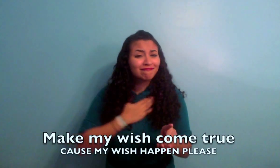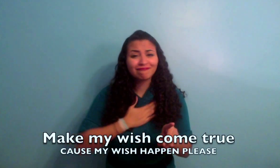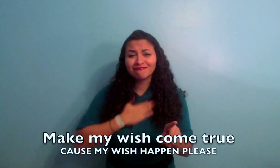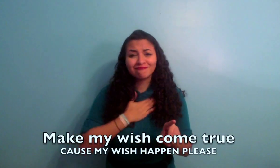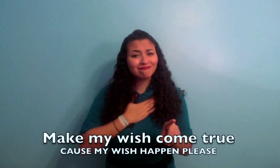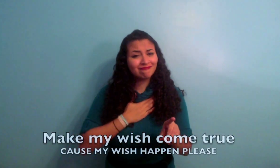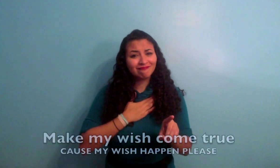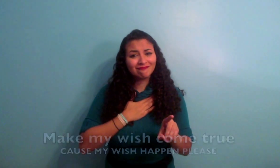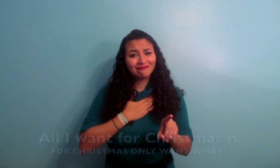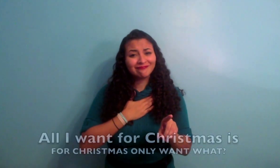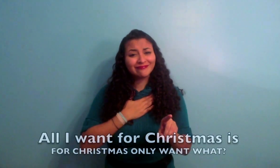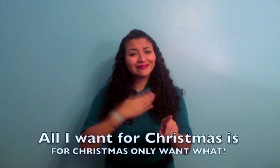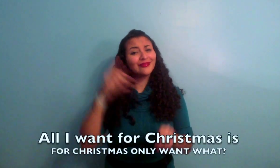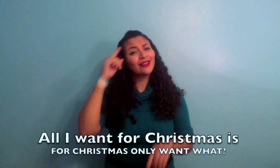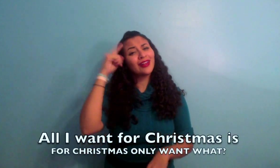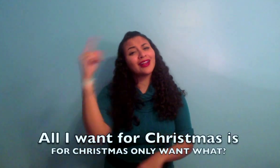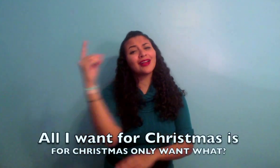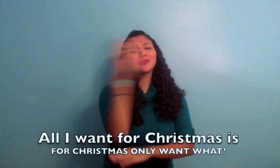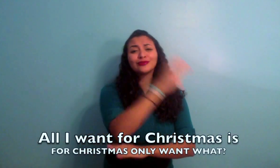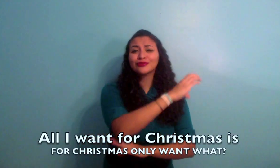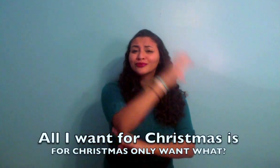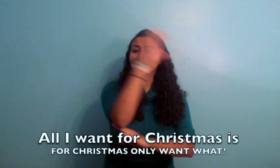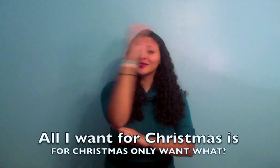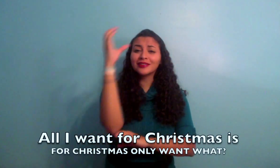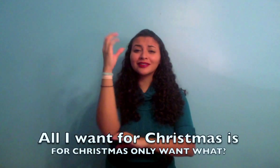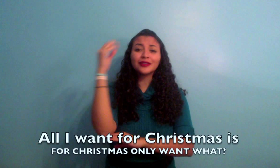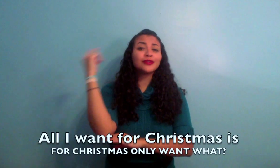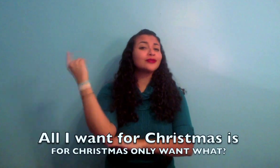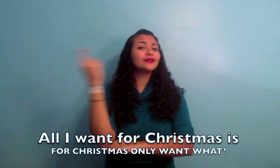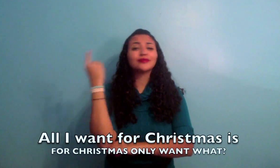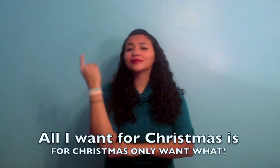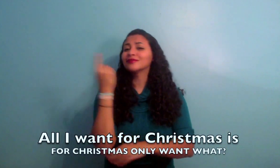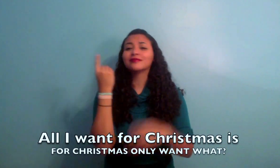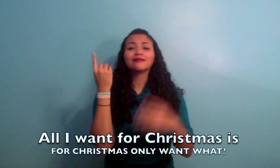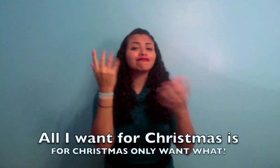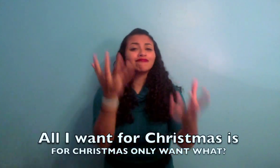All I want for Christmas